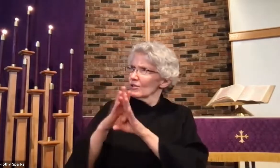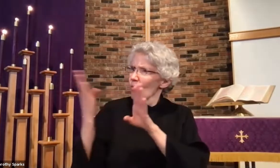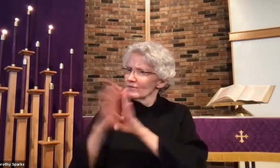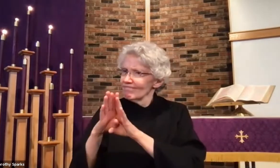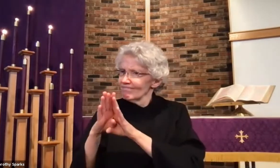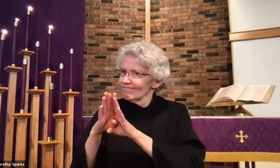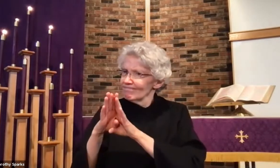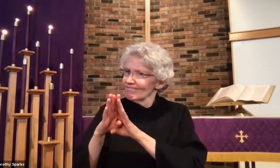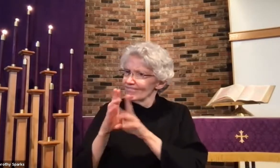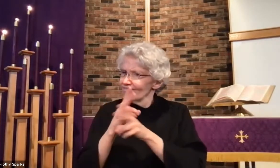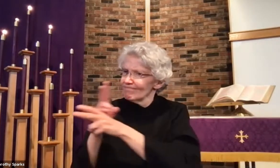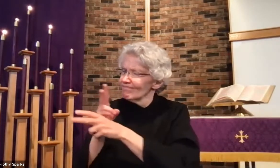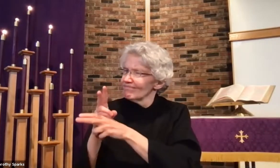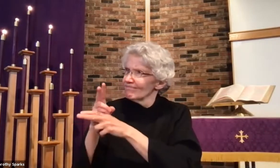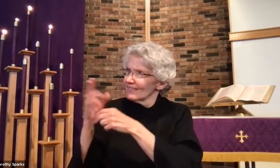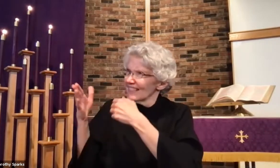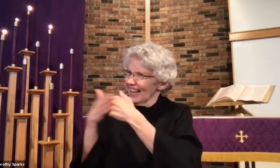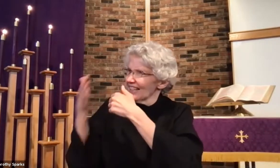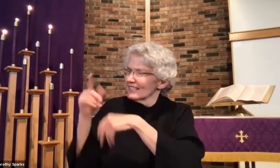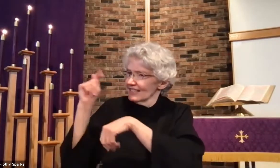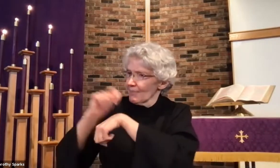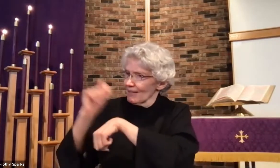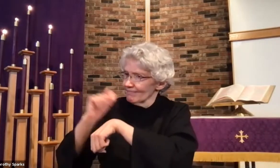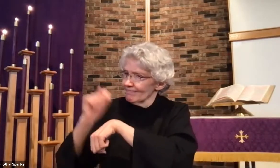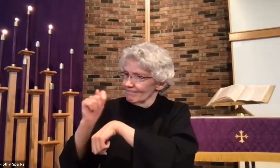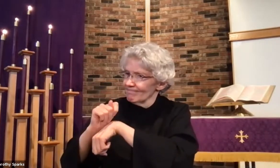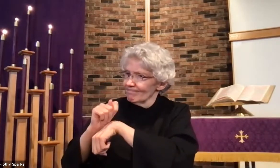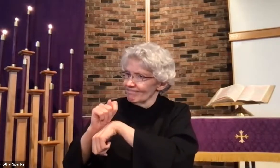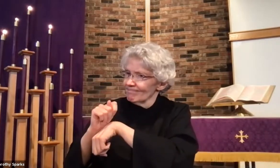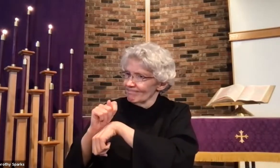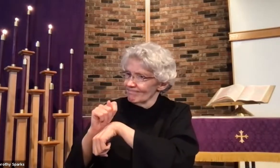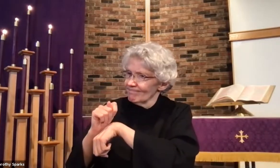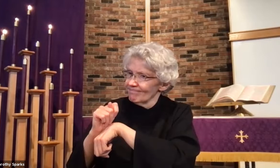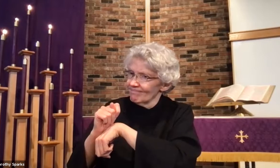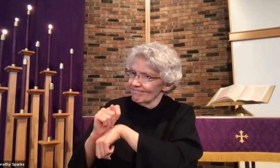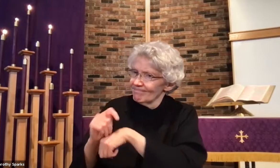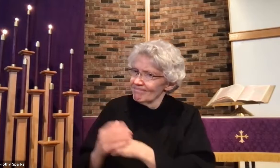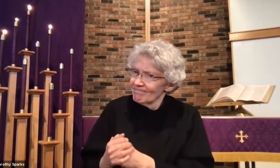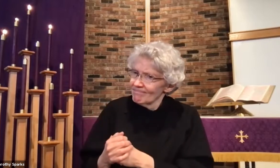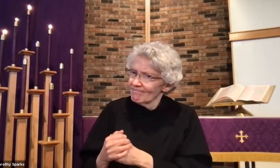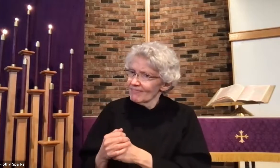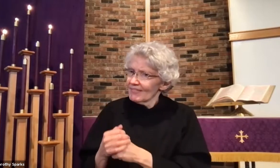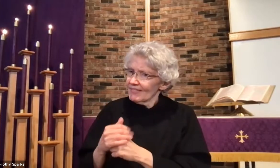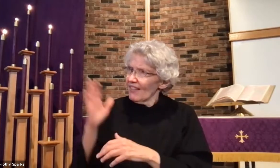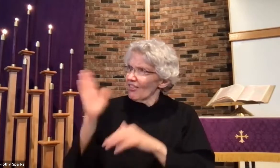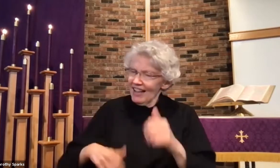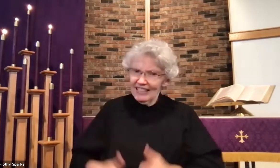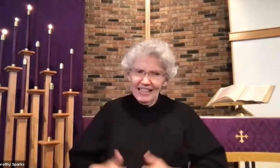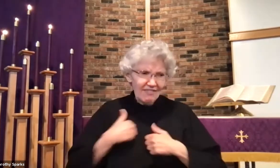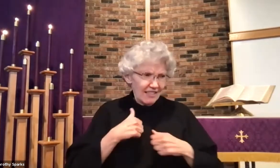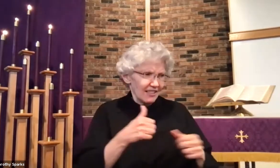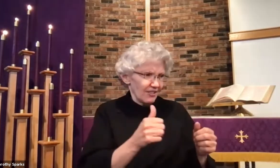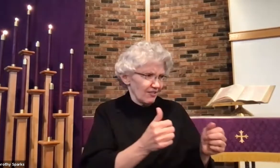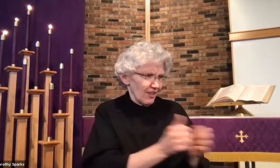I would rather be a doorkeeper in the temple of my God than live in the home of the